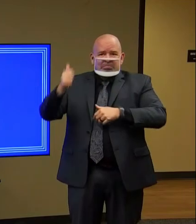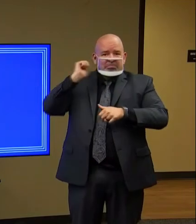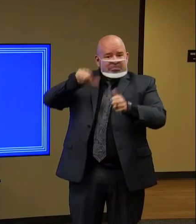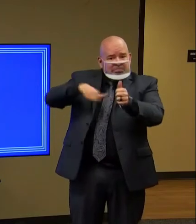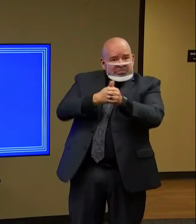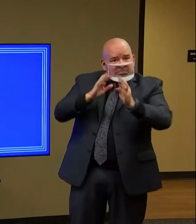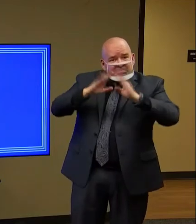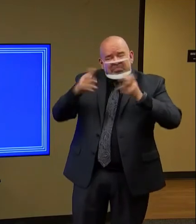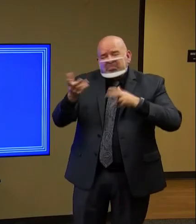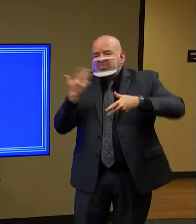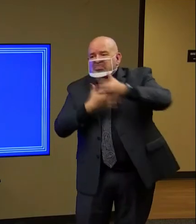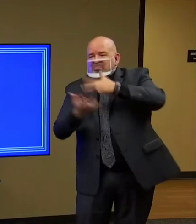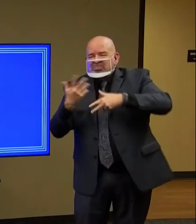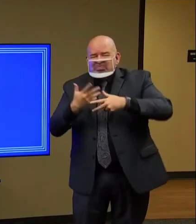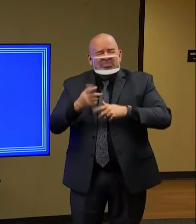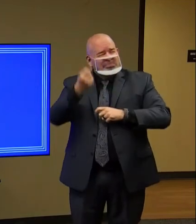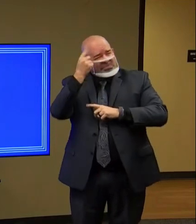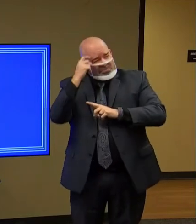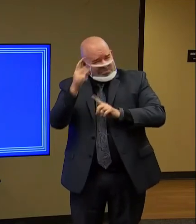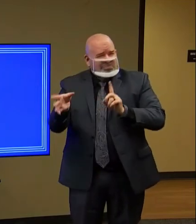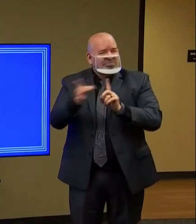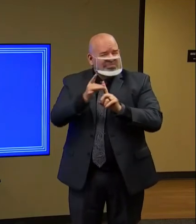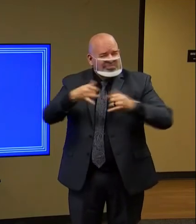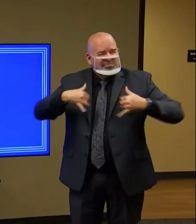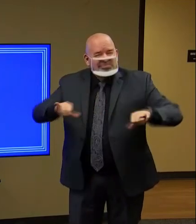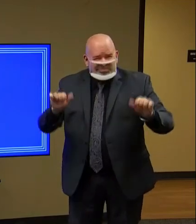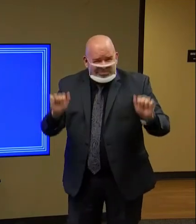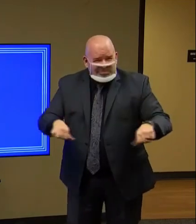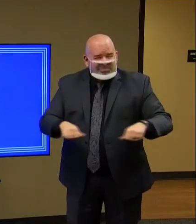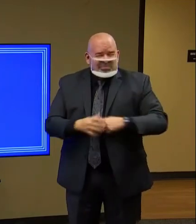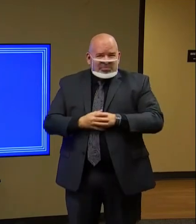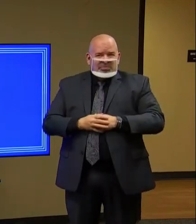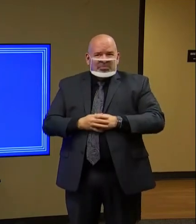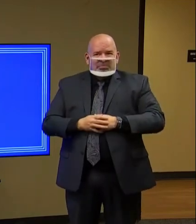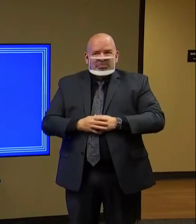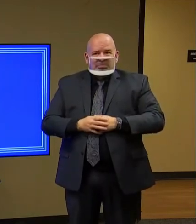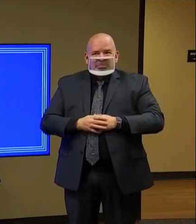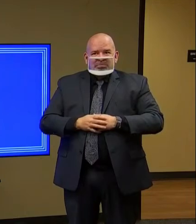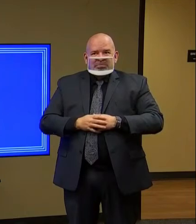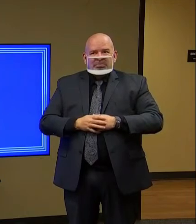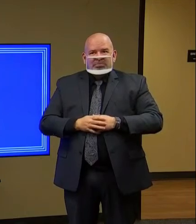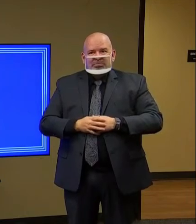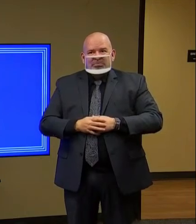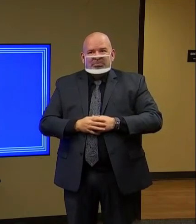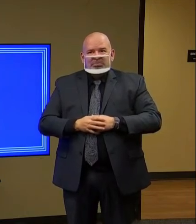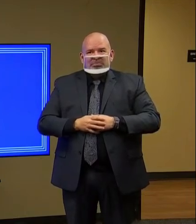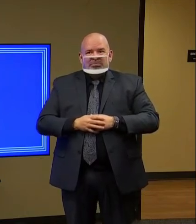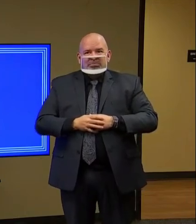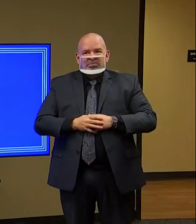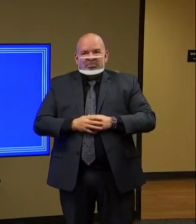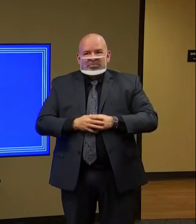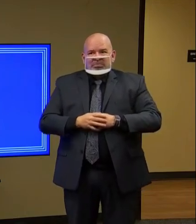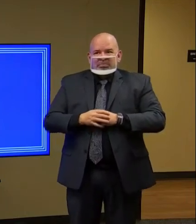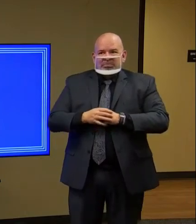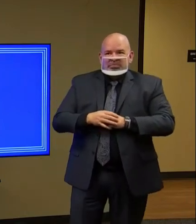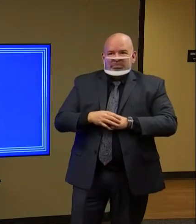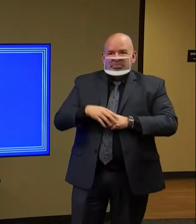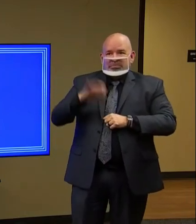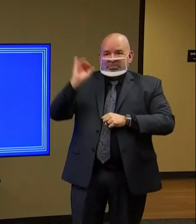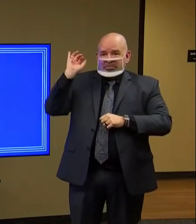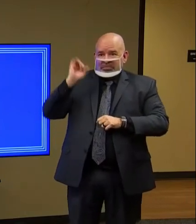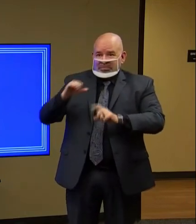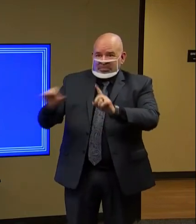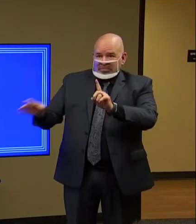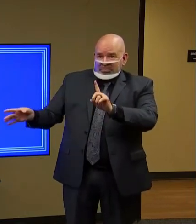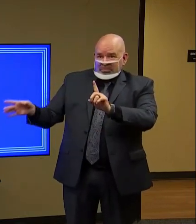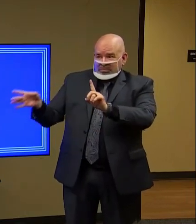you're gathering. There's a risk even if you get a positive, or not a positive, but if you get a test for COVID. Now you can get